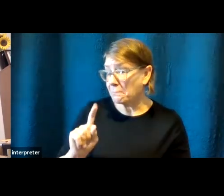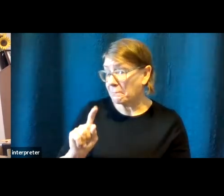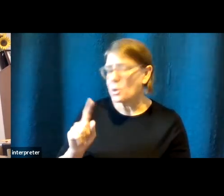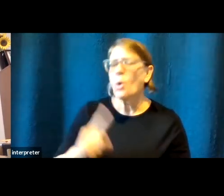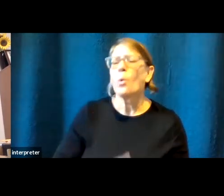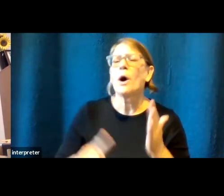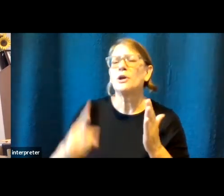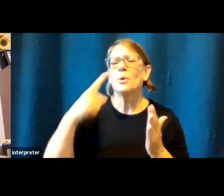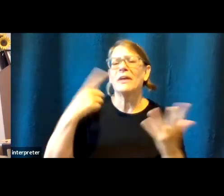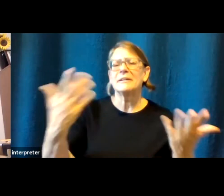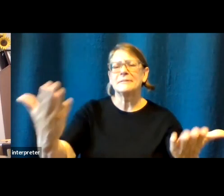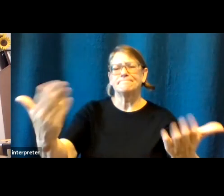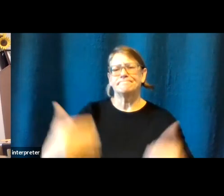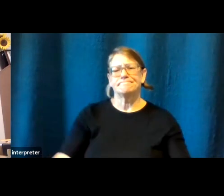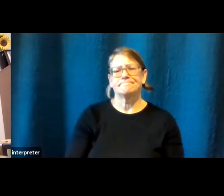What's your pleasure?